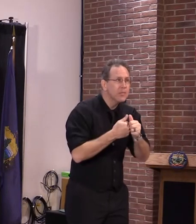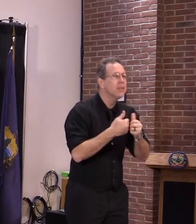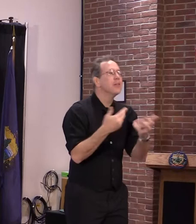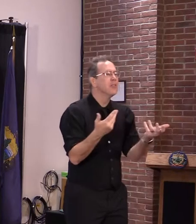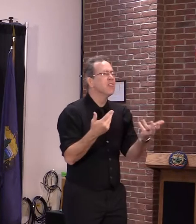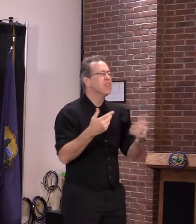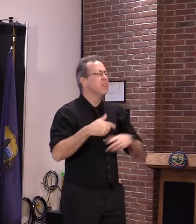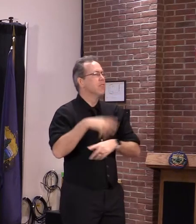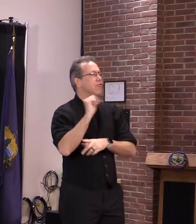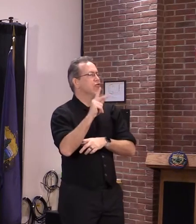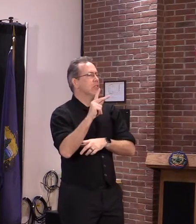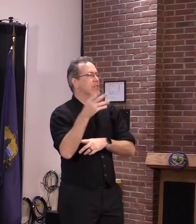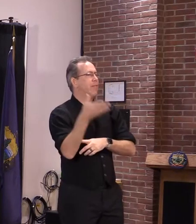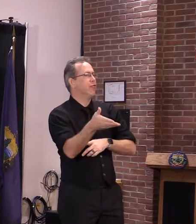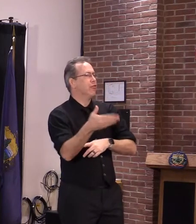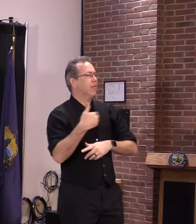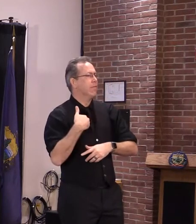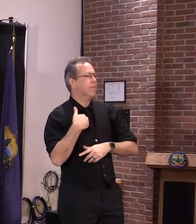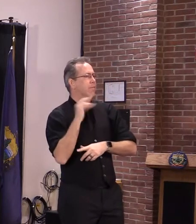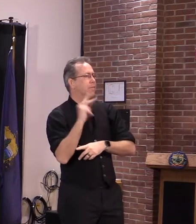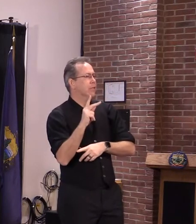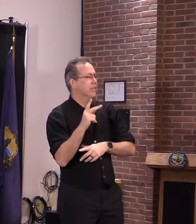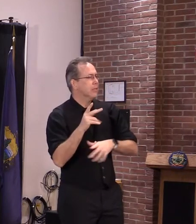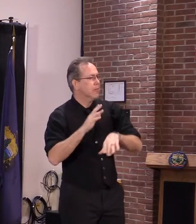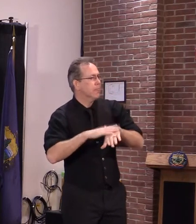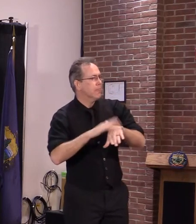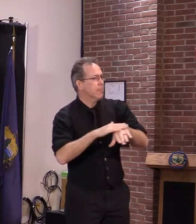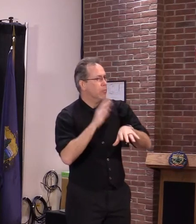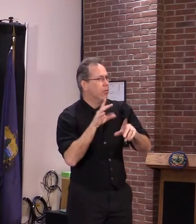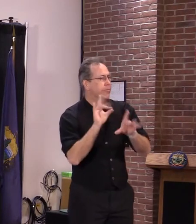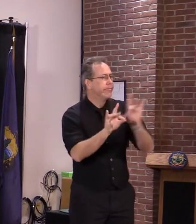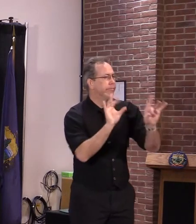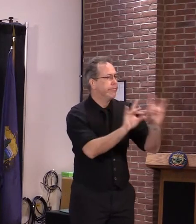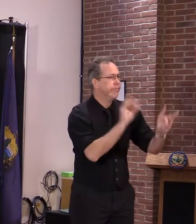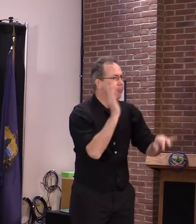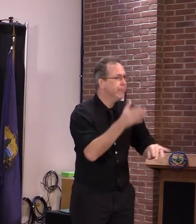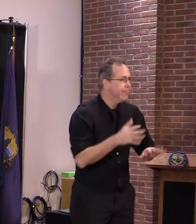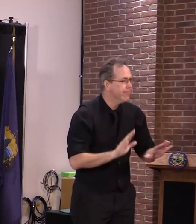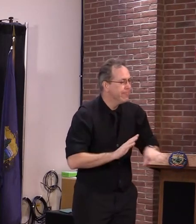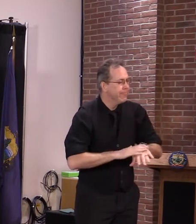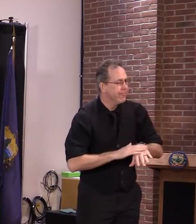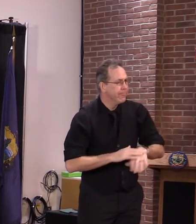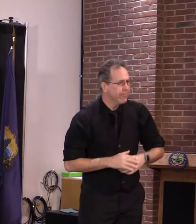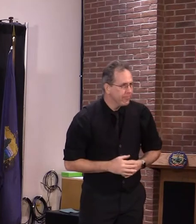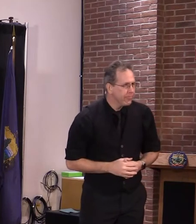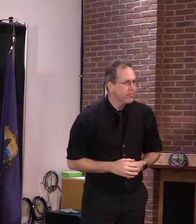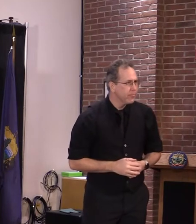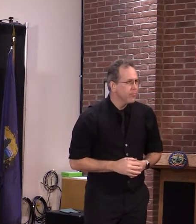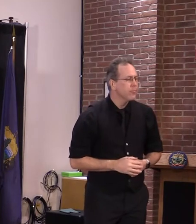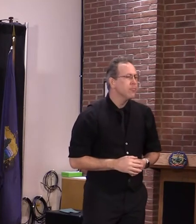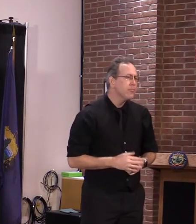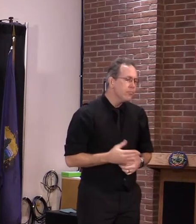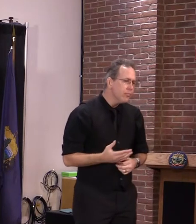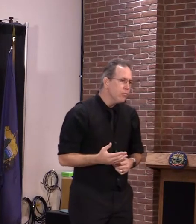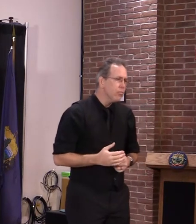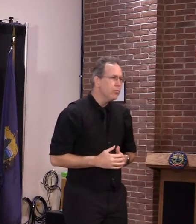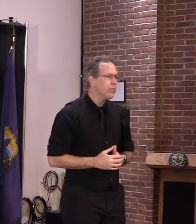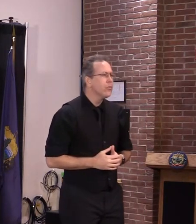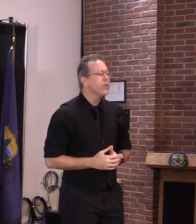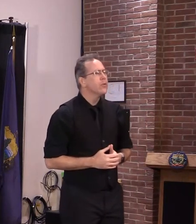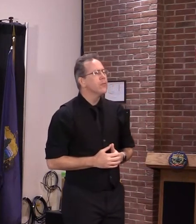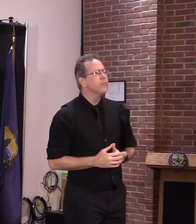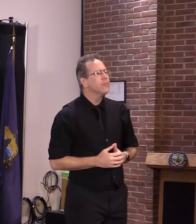of contracting this disease, the COVID. But you're much, much better